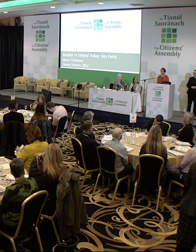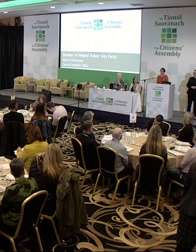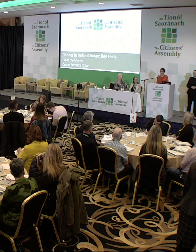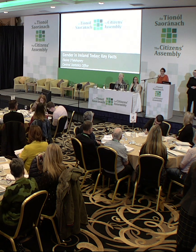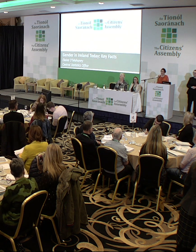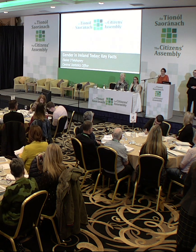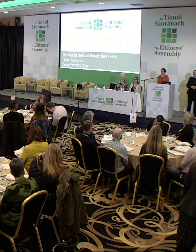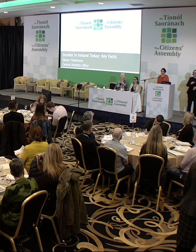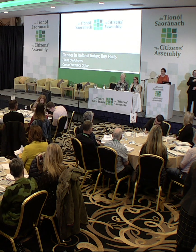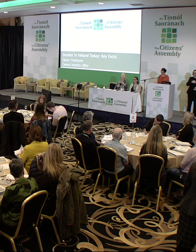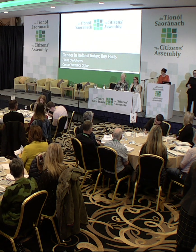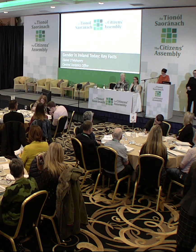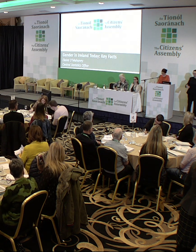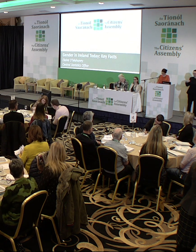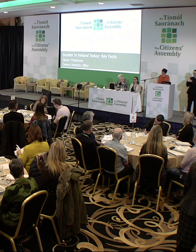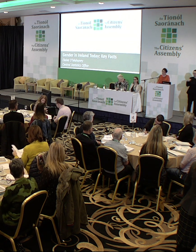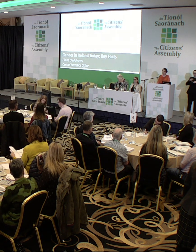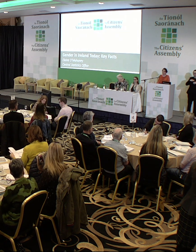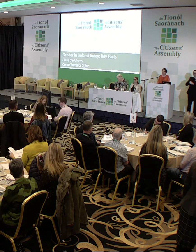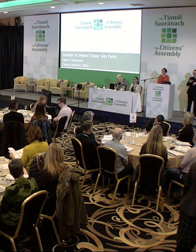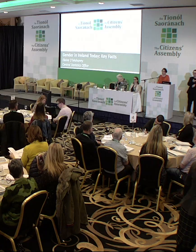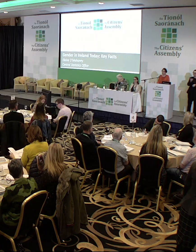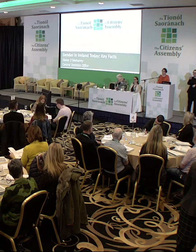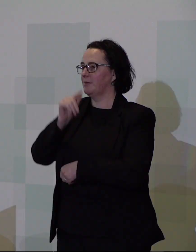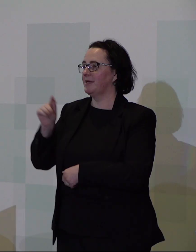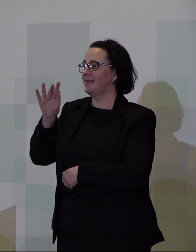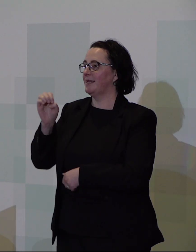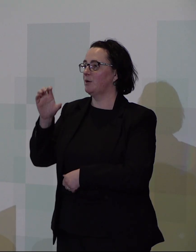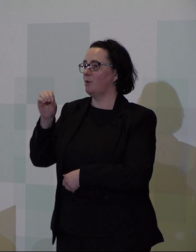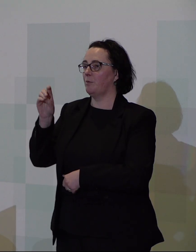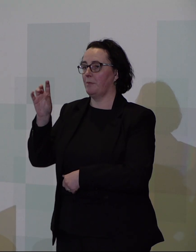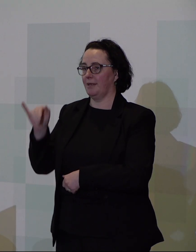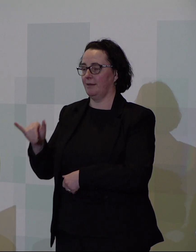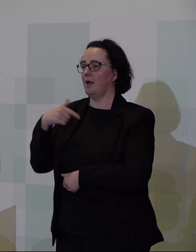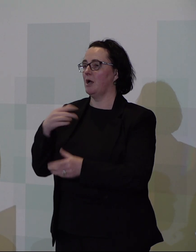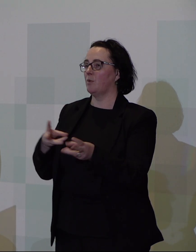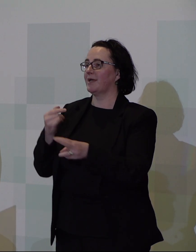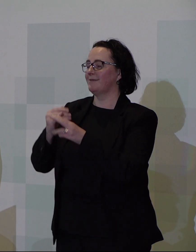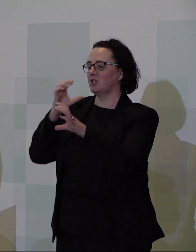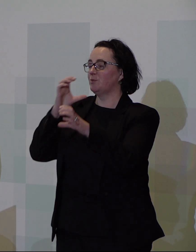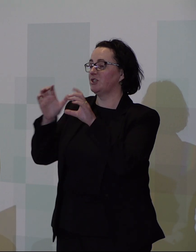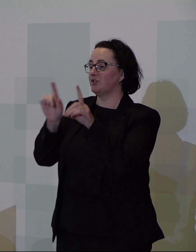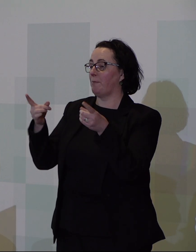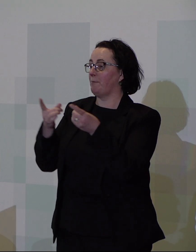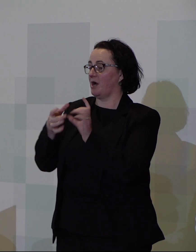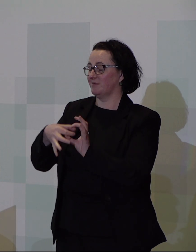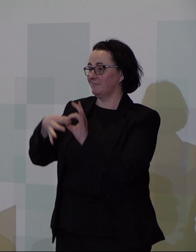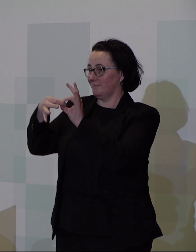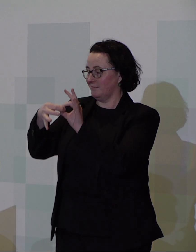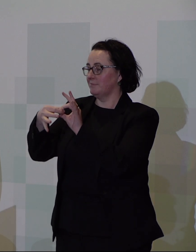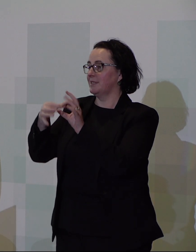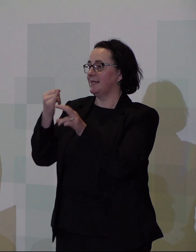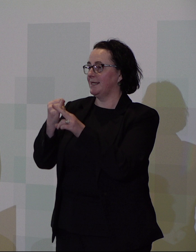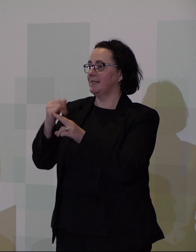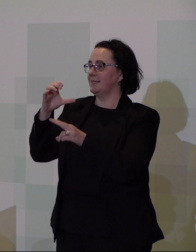So good morning and welcome to you all. My name is Elaine O'Mahony and I work in the Communications Department of the Central Statistics